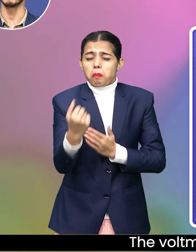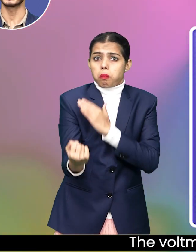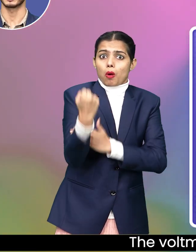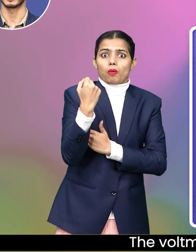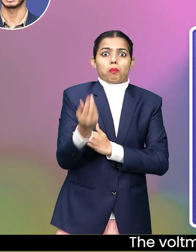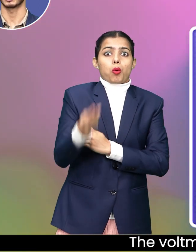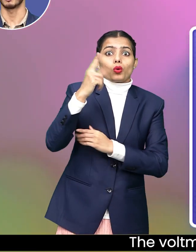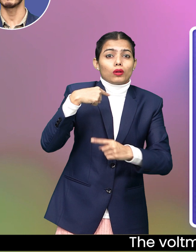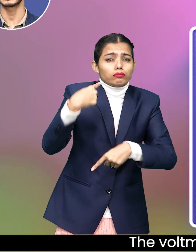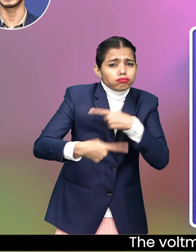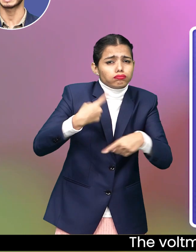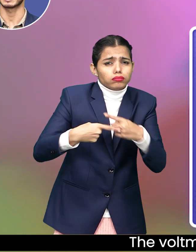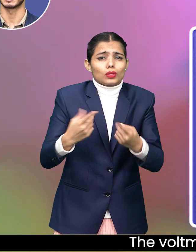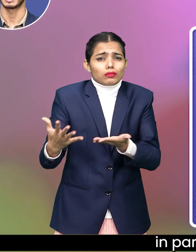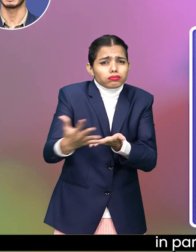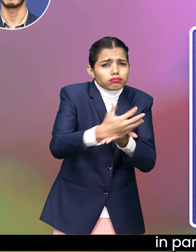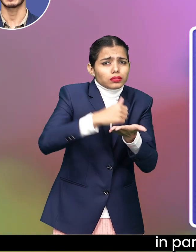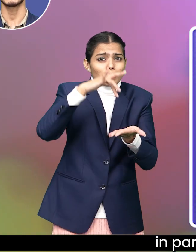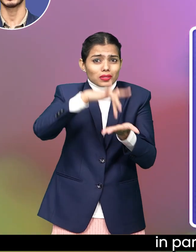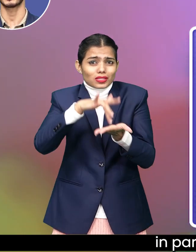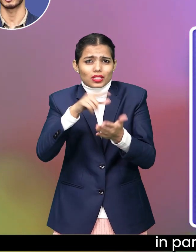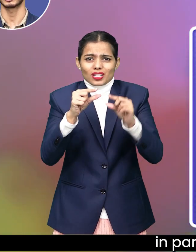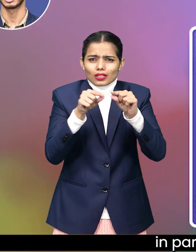The voltmeter is always connected in